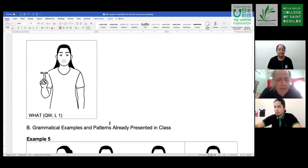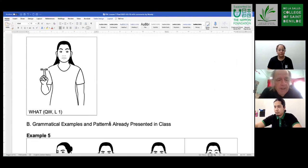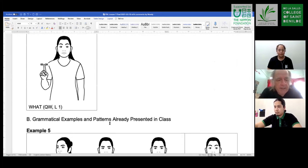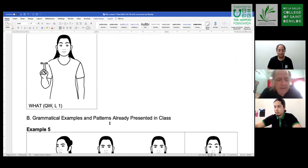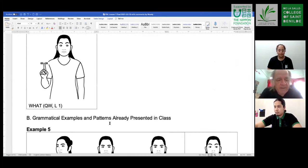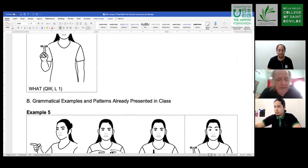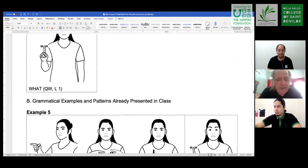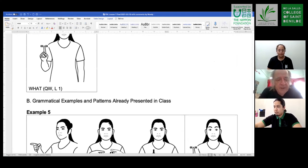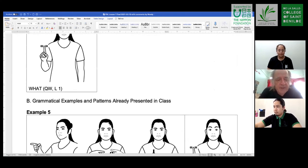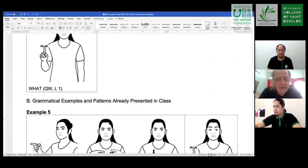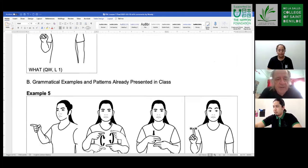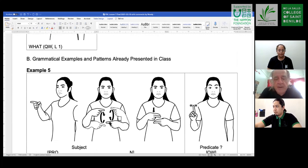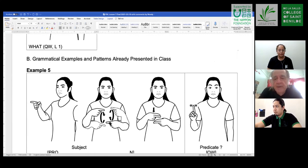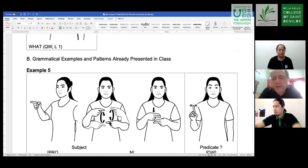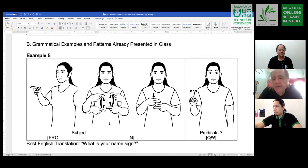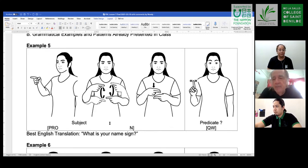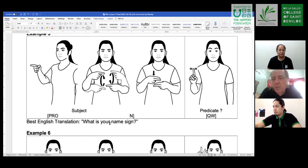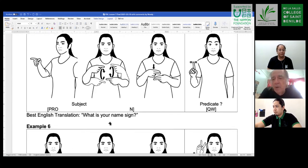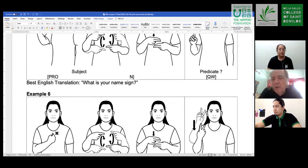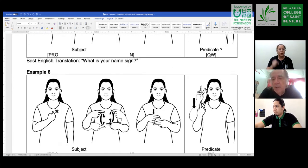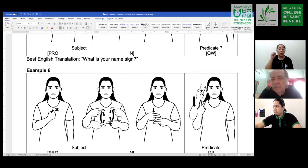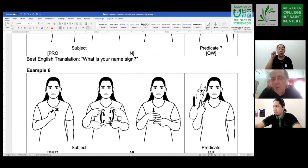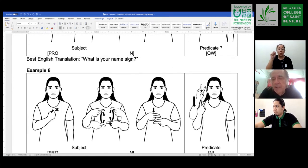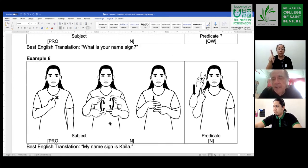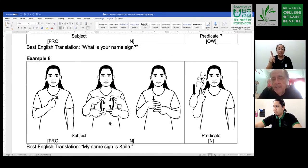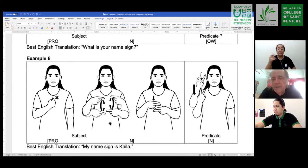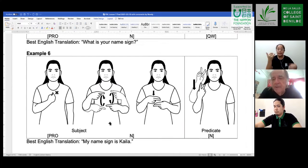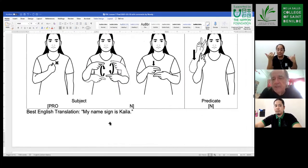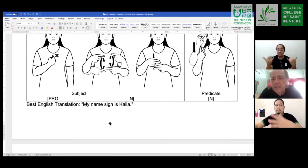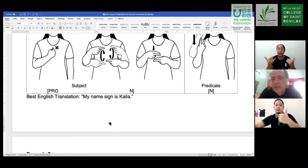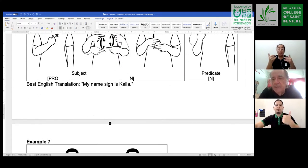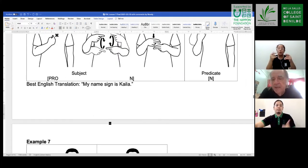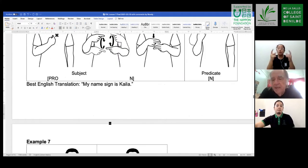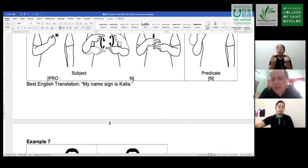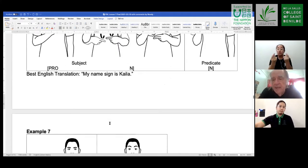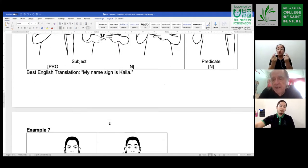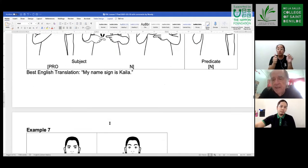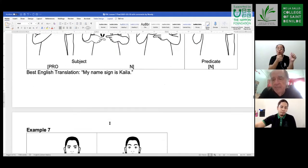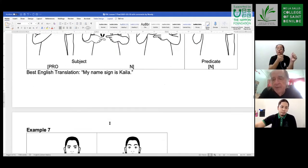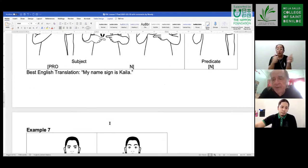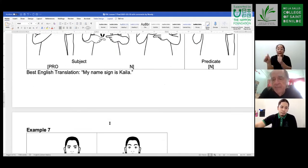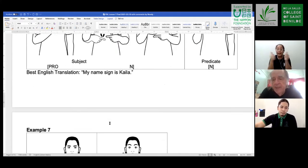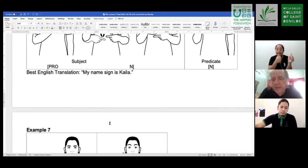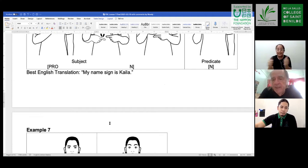Okay, that finishes it. So now you can work on organizing those signs and putting them in the